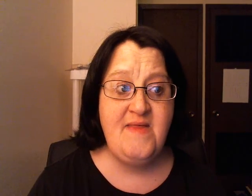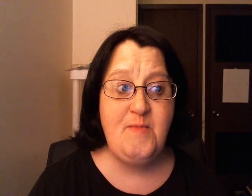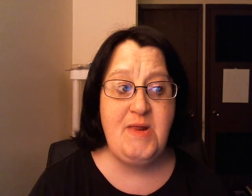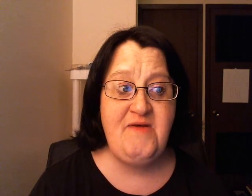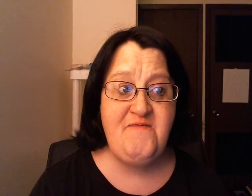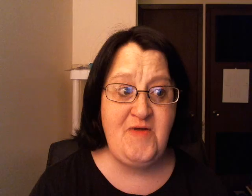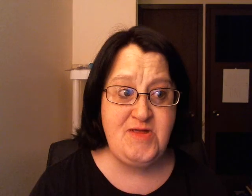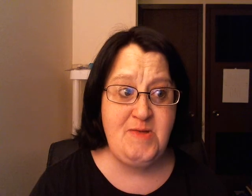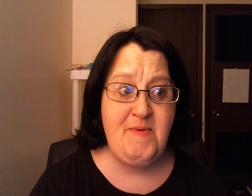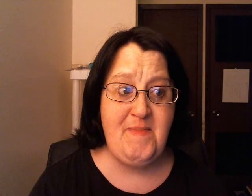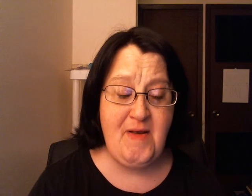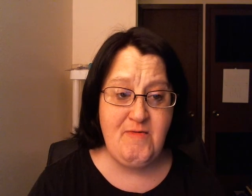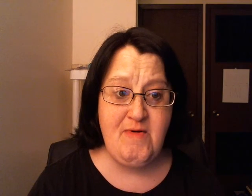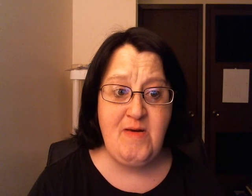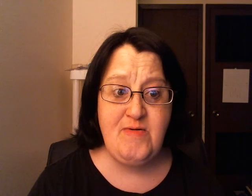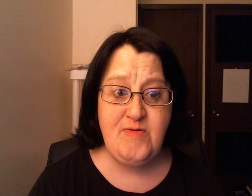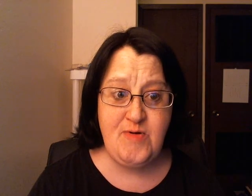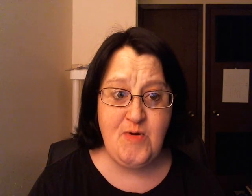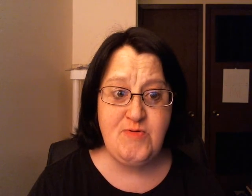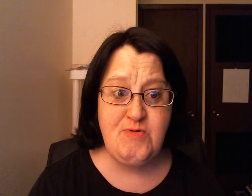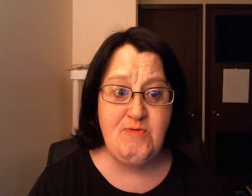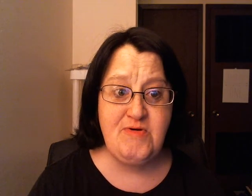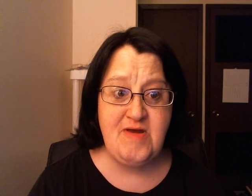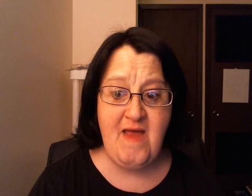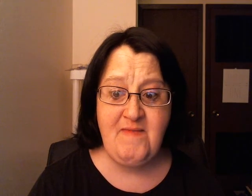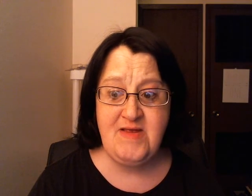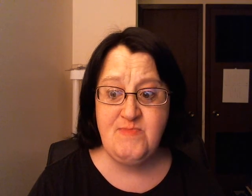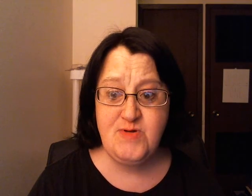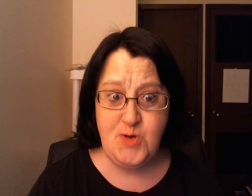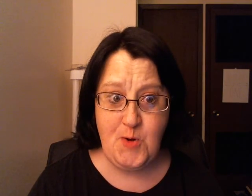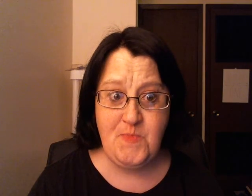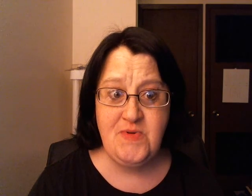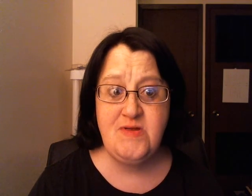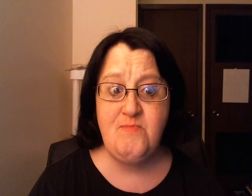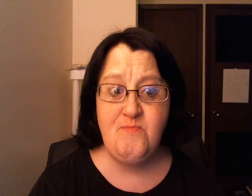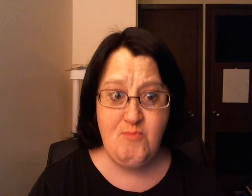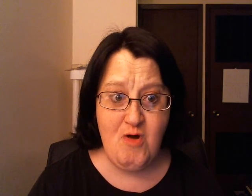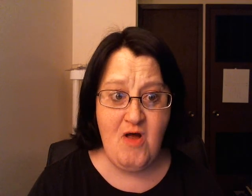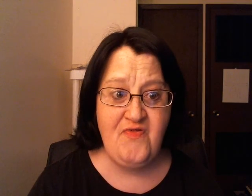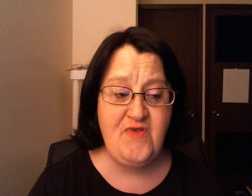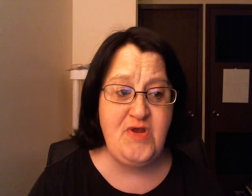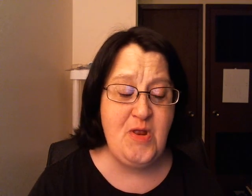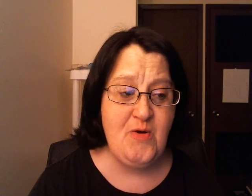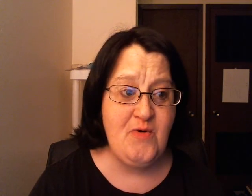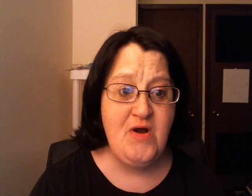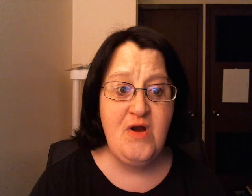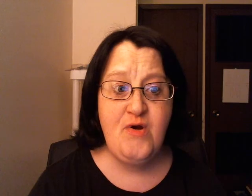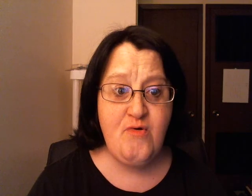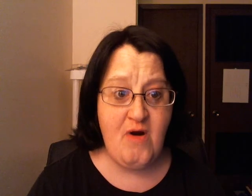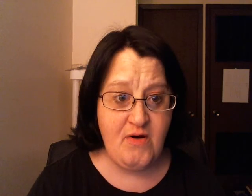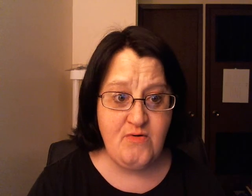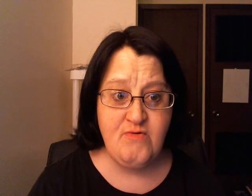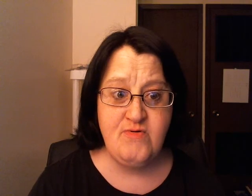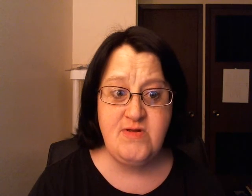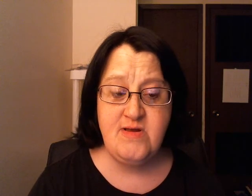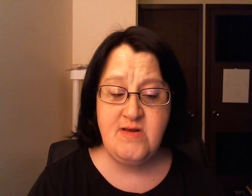And then when I felt a little bit better, I, you know, started having some soup and some broth and, you know, crackers and,